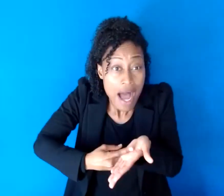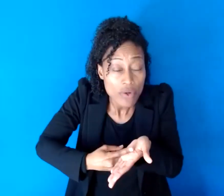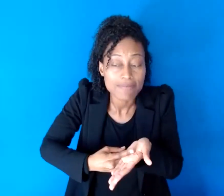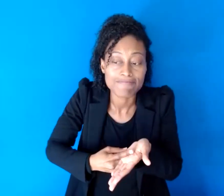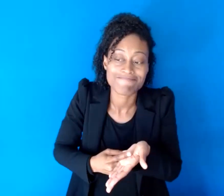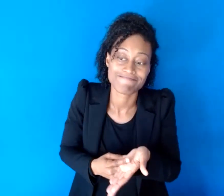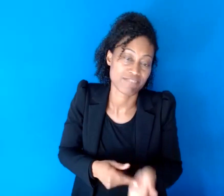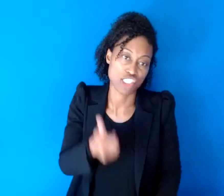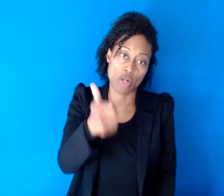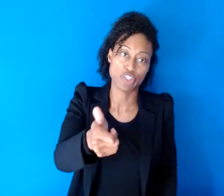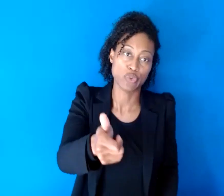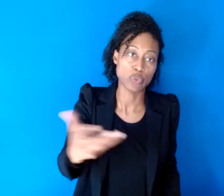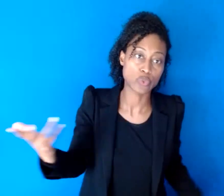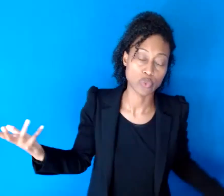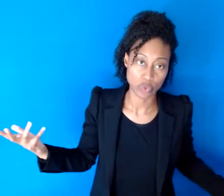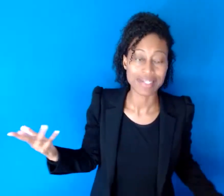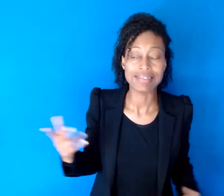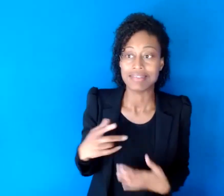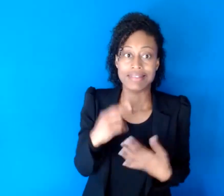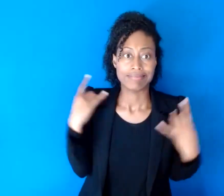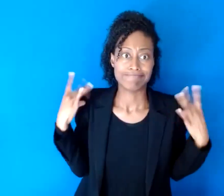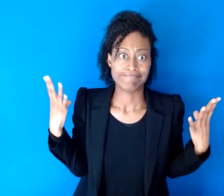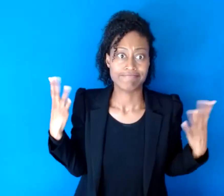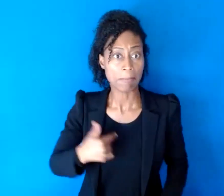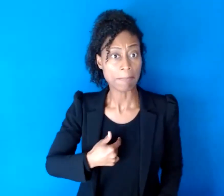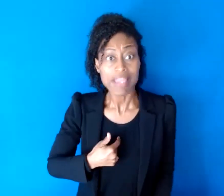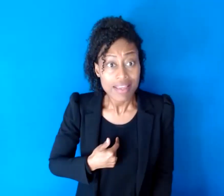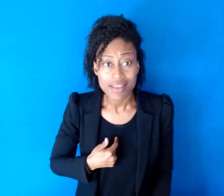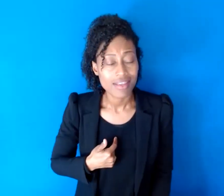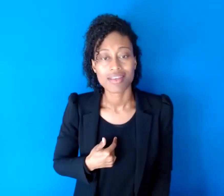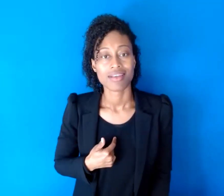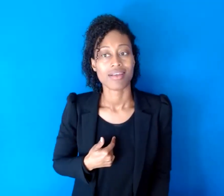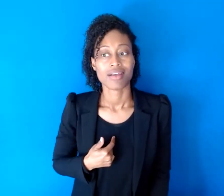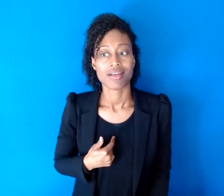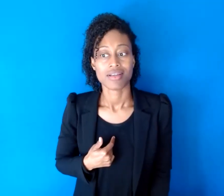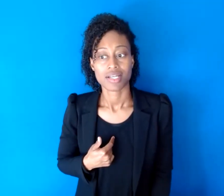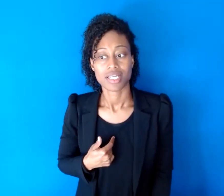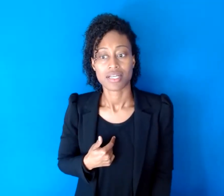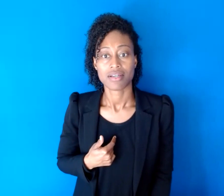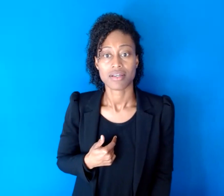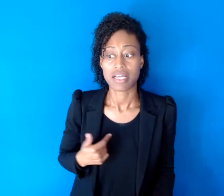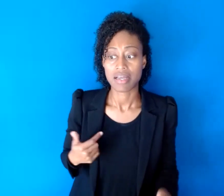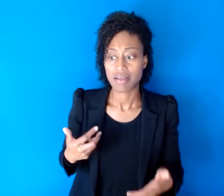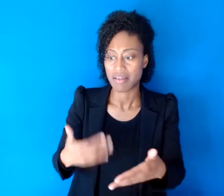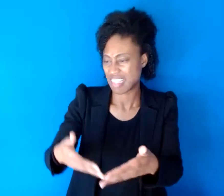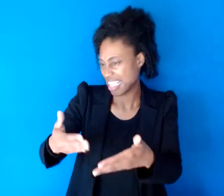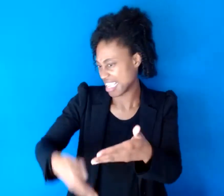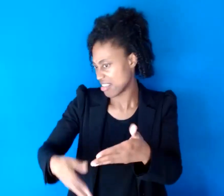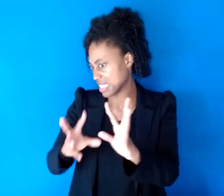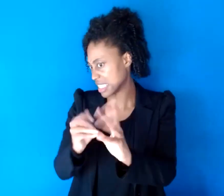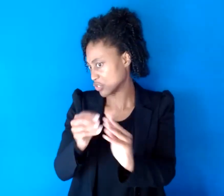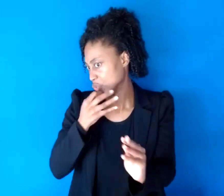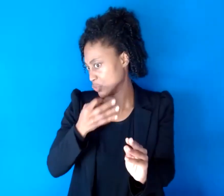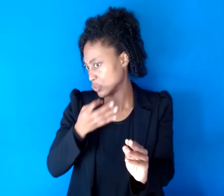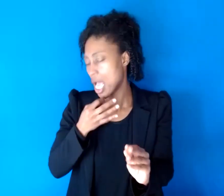that's on you. It's not on me. We're approaching the end of this, and so I'm not going to talk